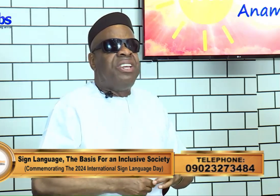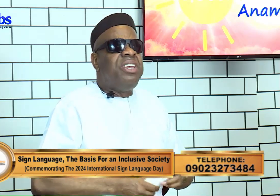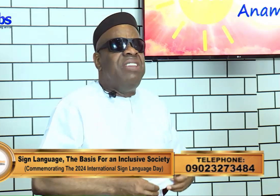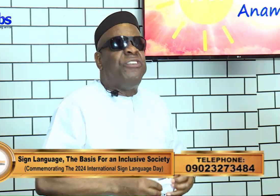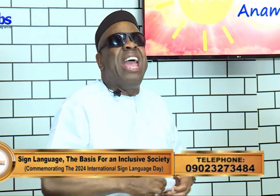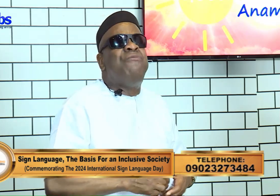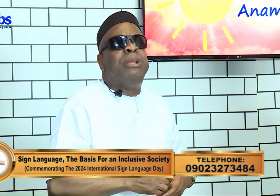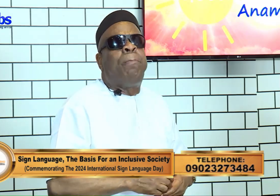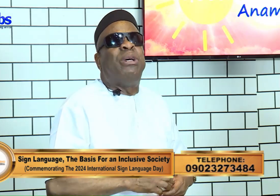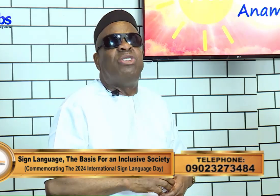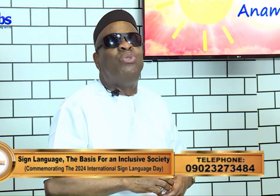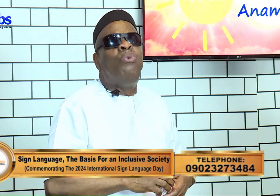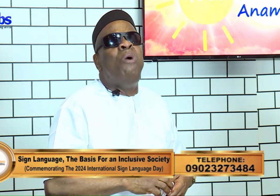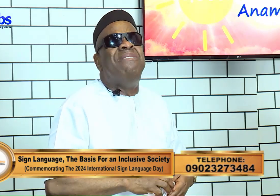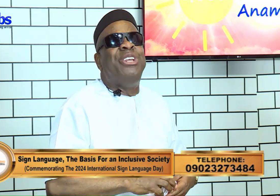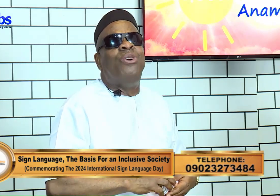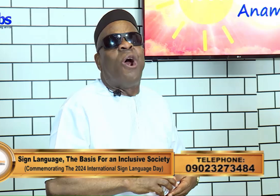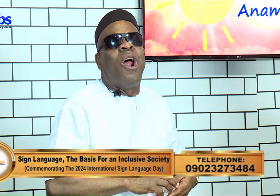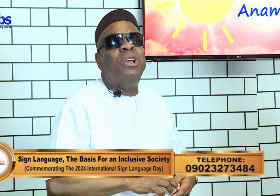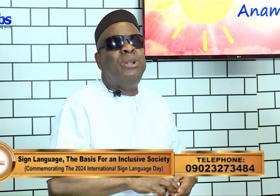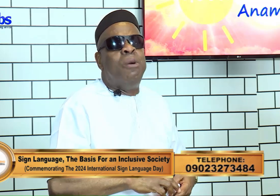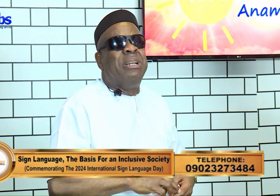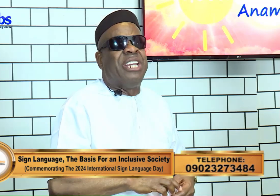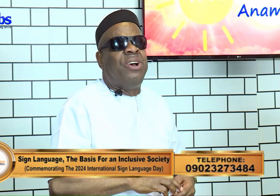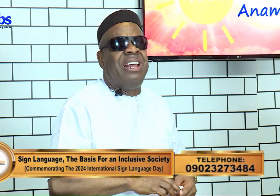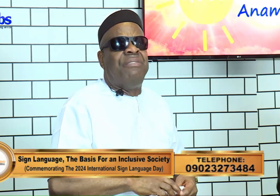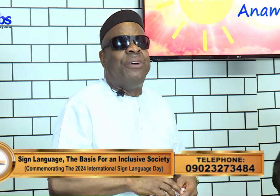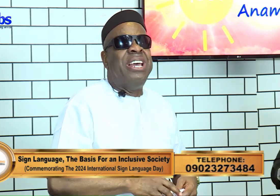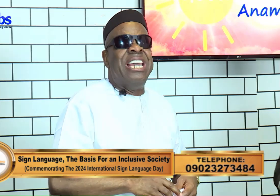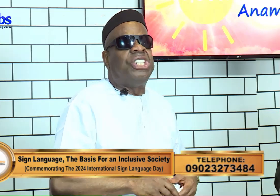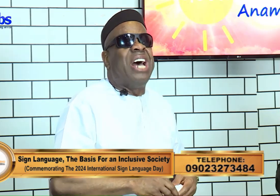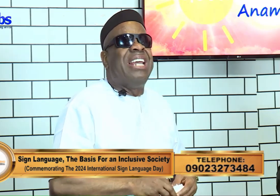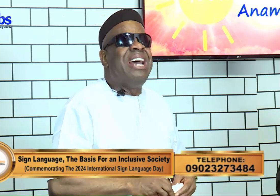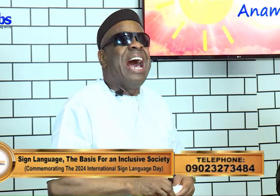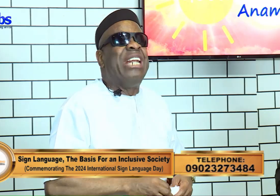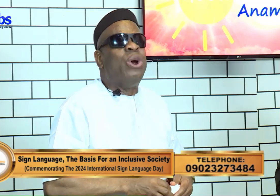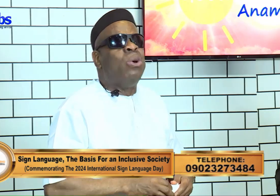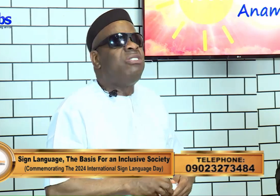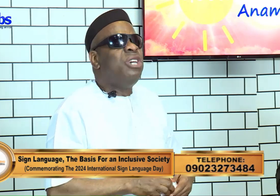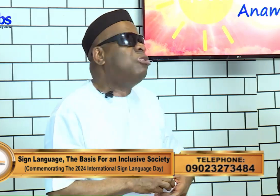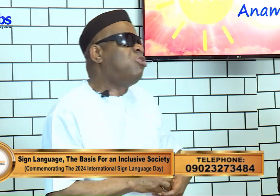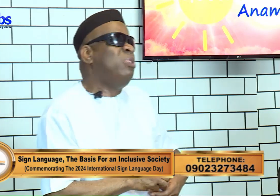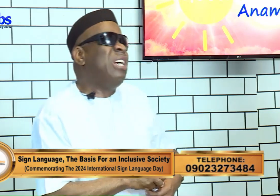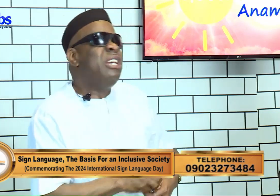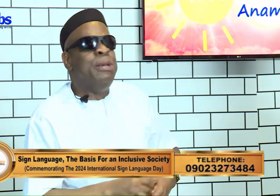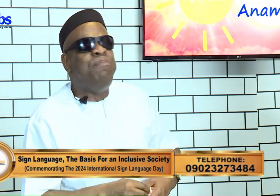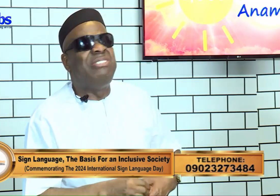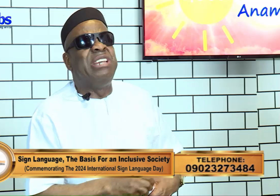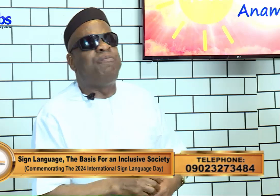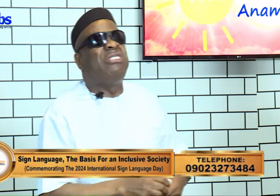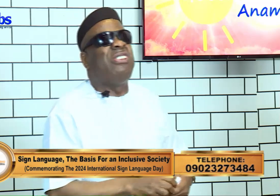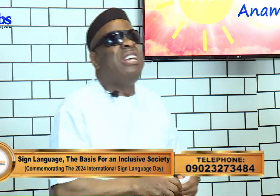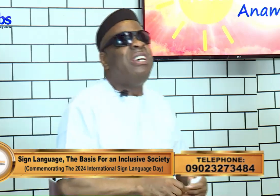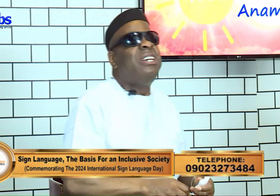society if every person, whoever you are, no matter your level, a child, adult, a student, a